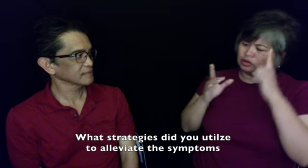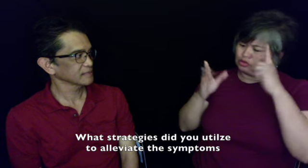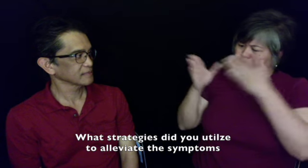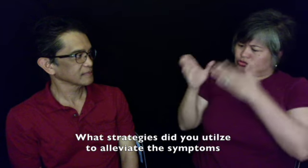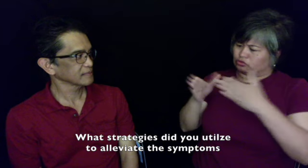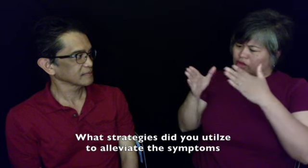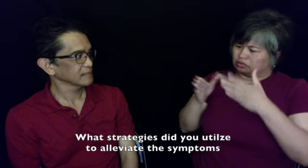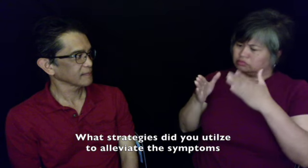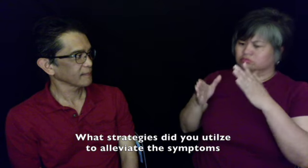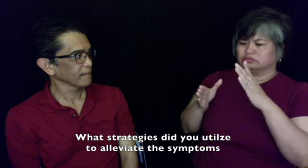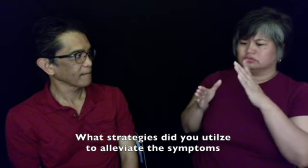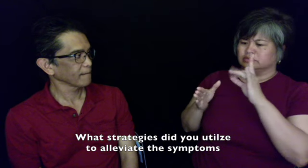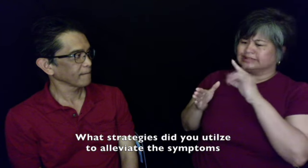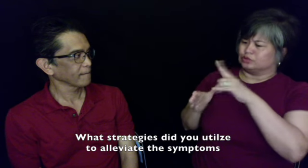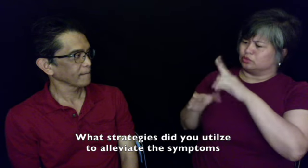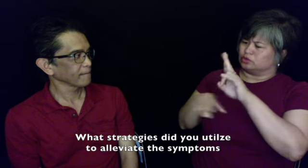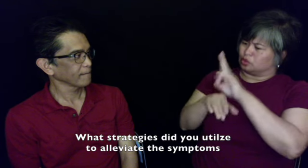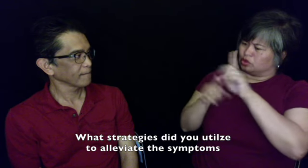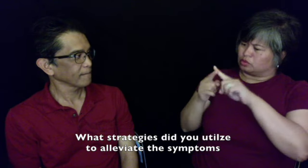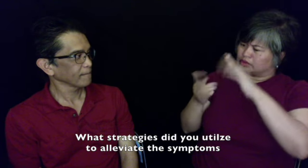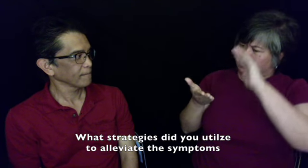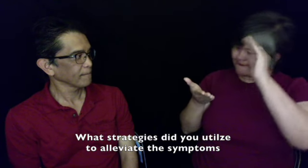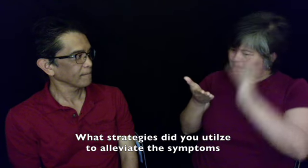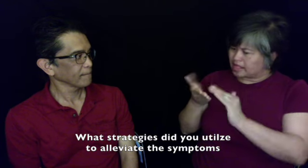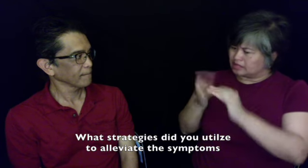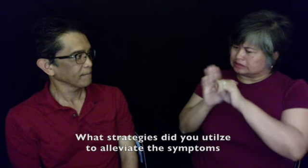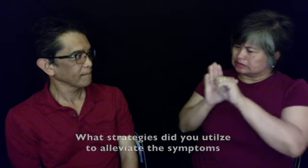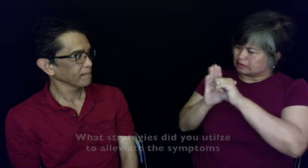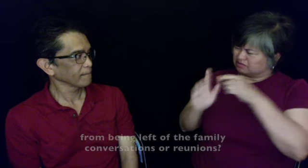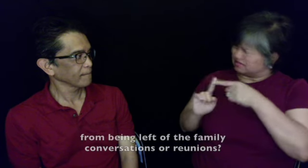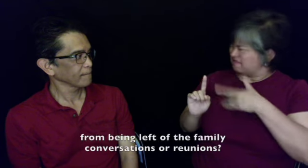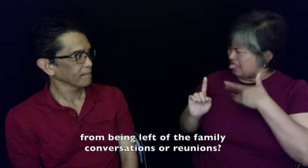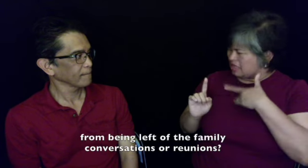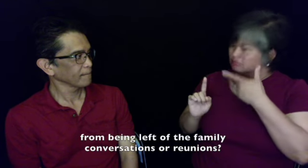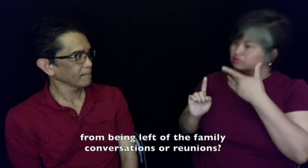What strategies did you utilize to alleviate the symptoms?